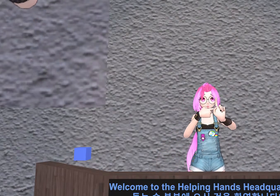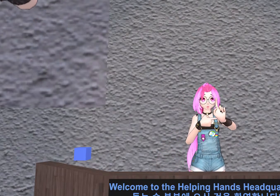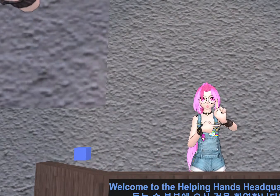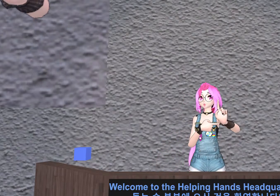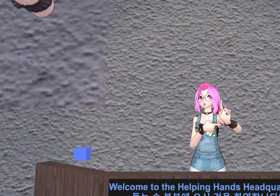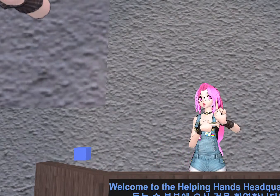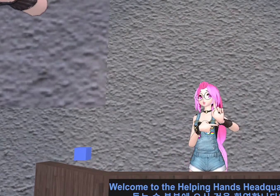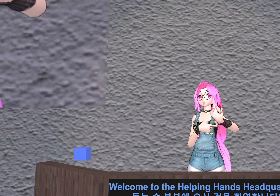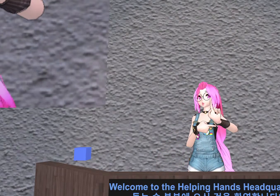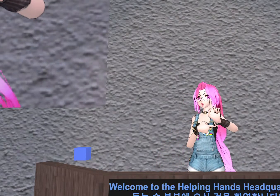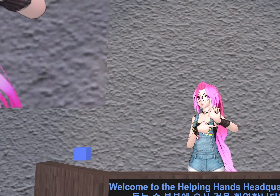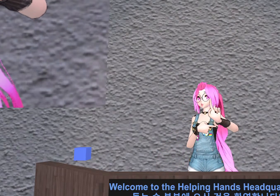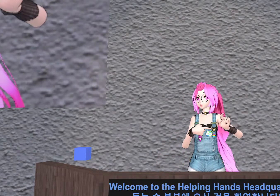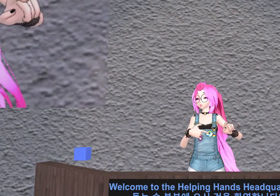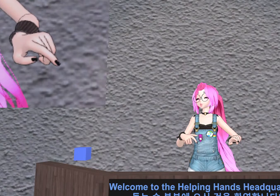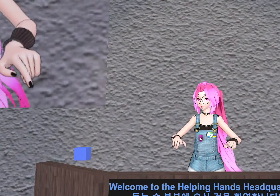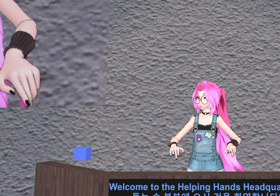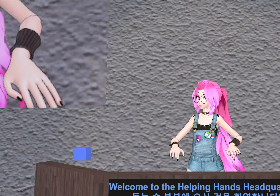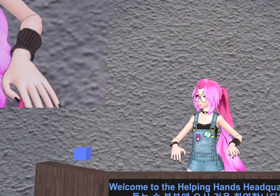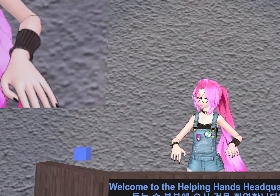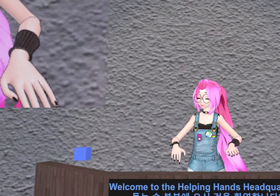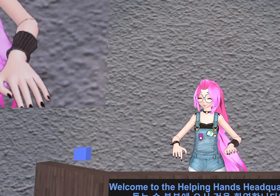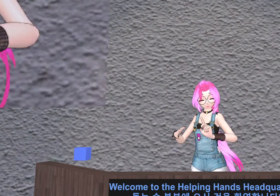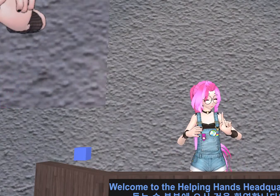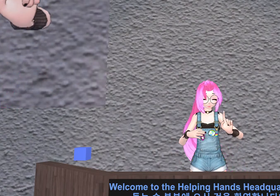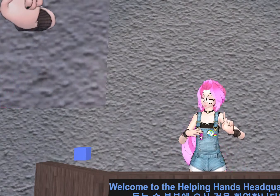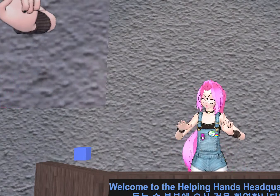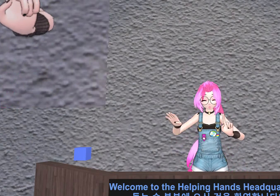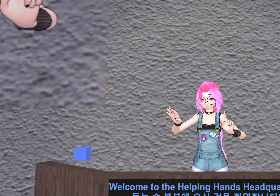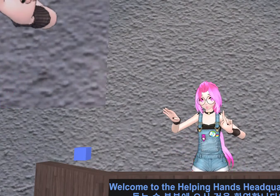Pride month. Like that.